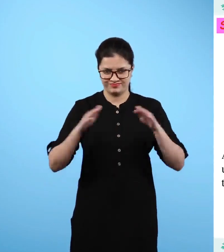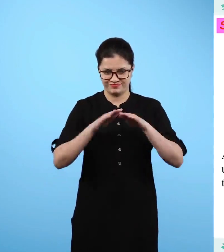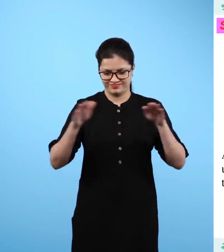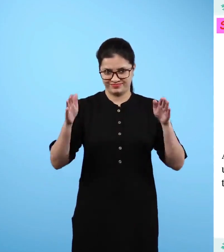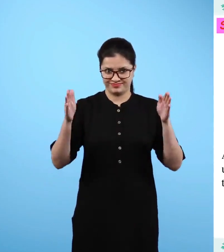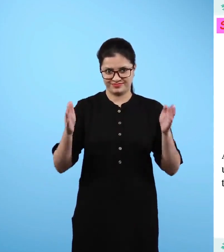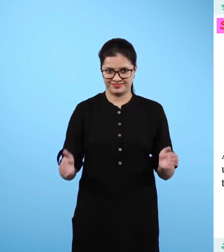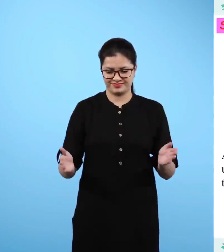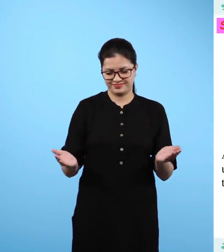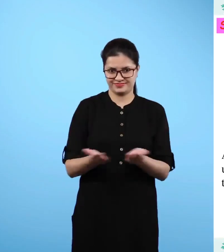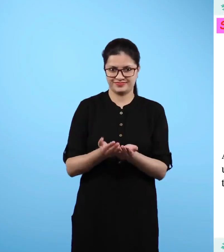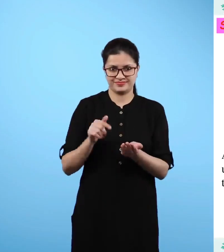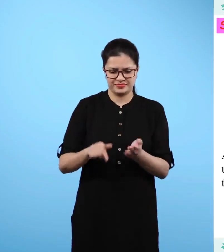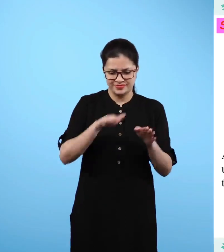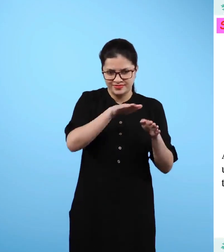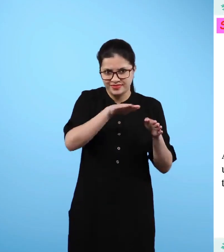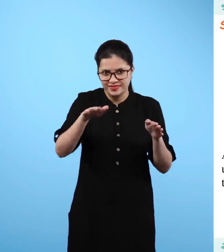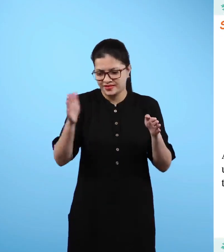Shapes that fold into a cube.